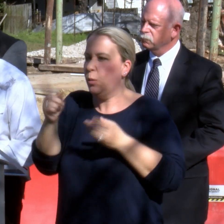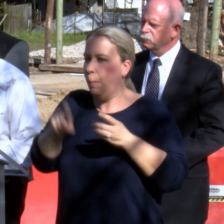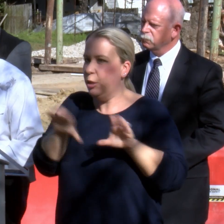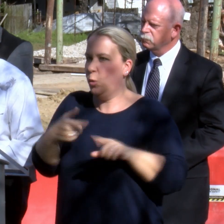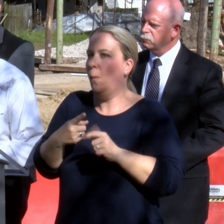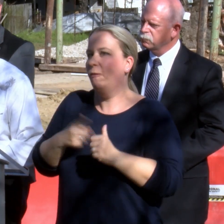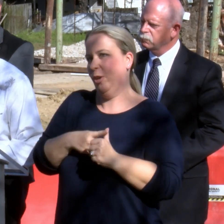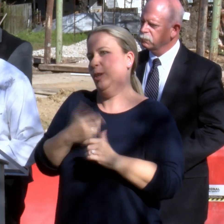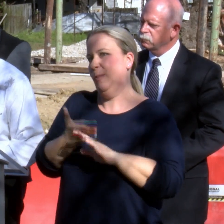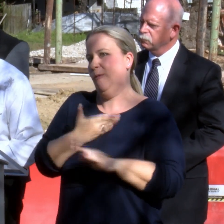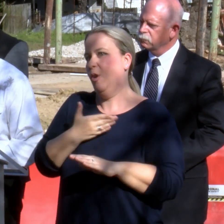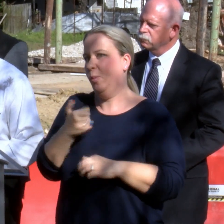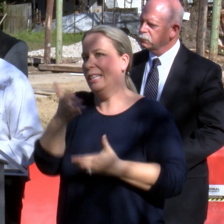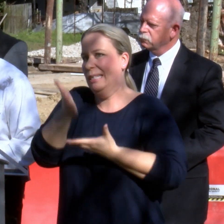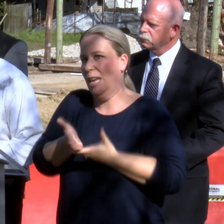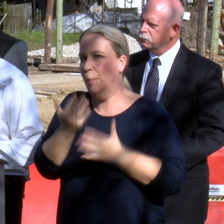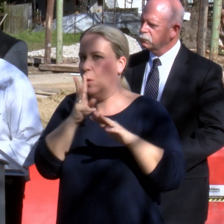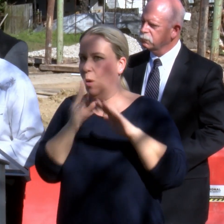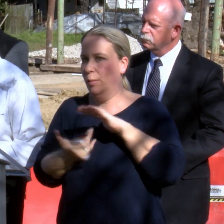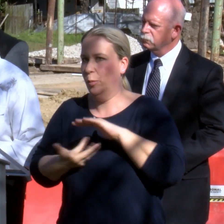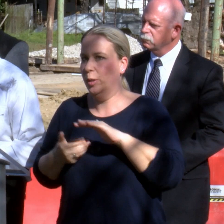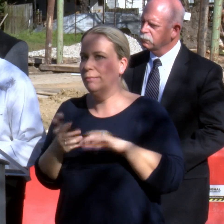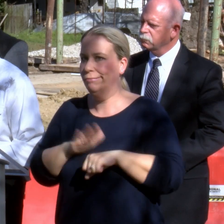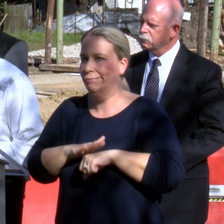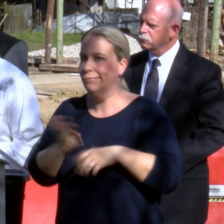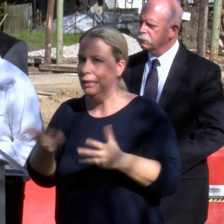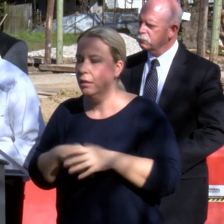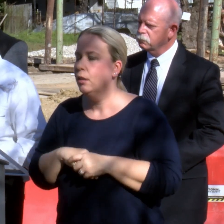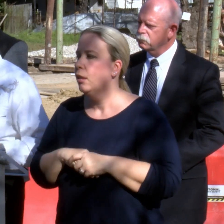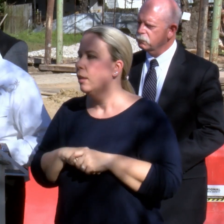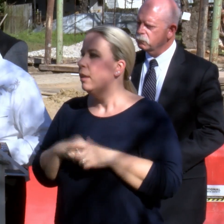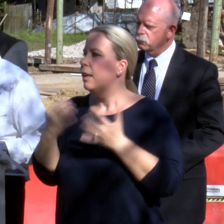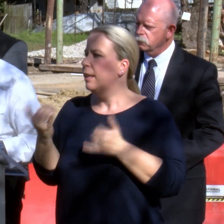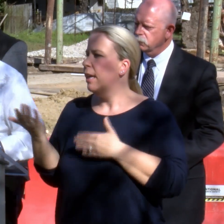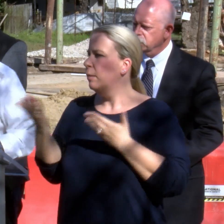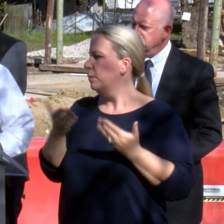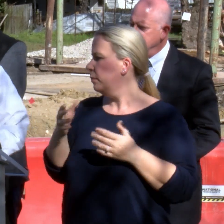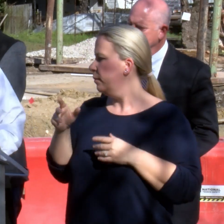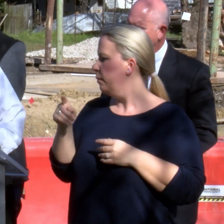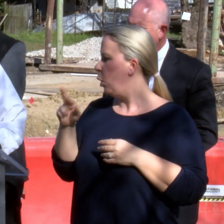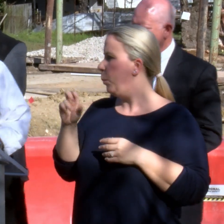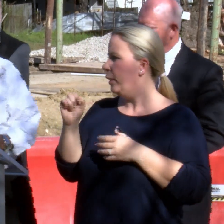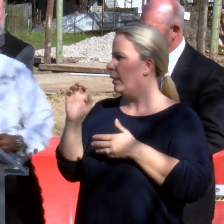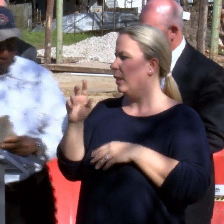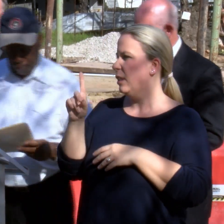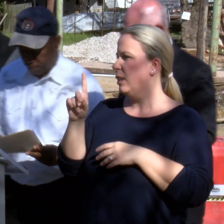we intend to do. Having said that, let me now bring up Dr. Persse.